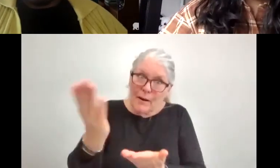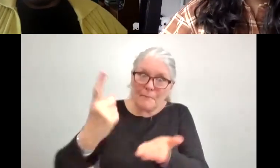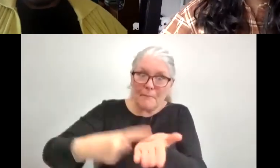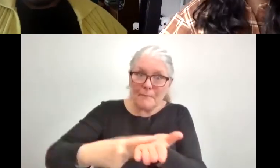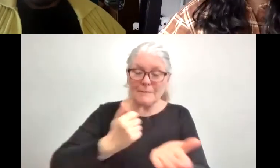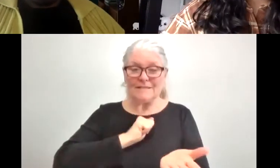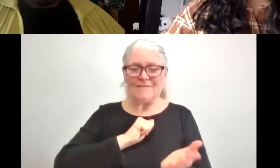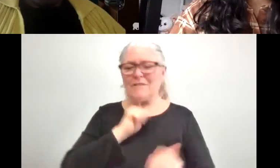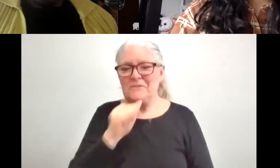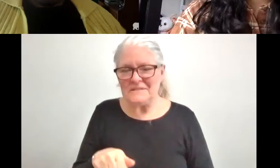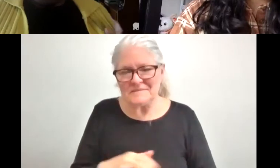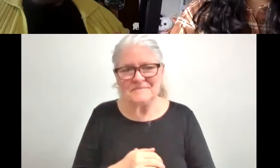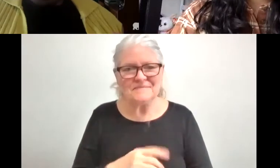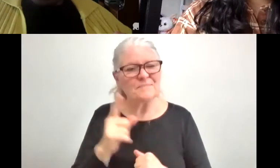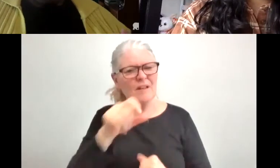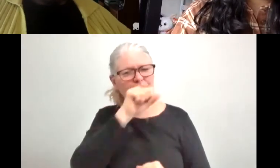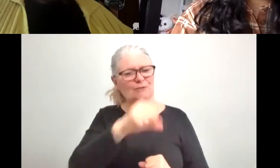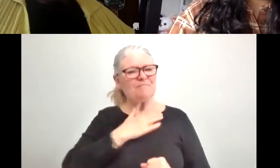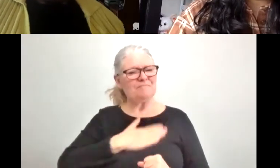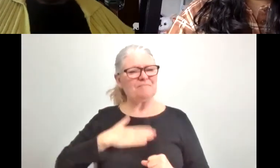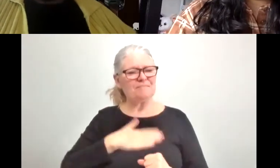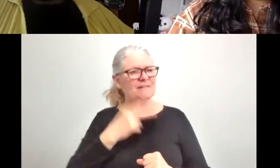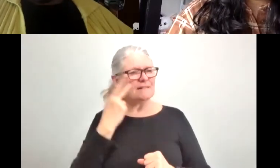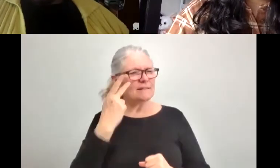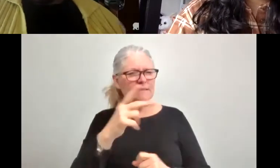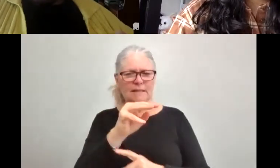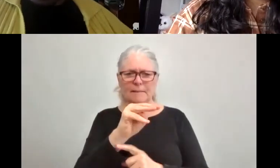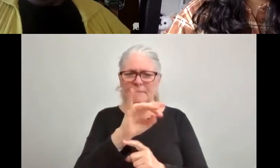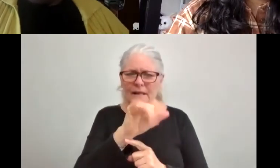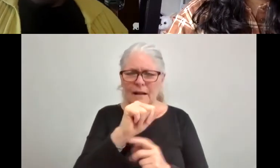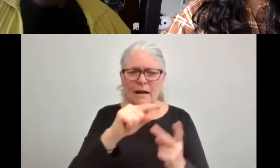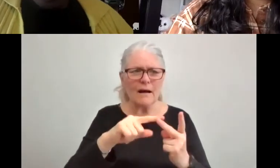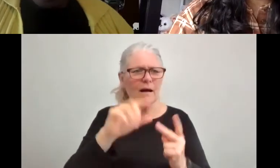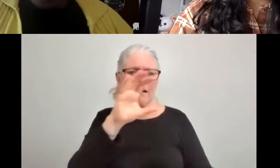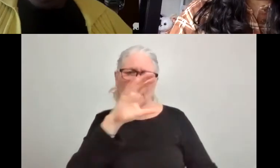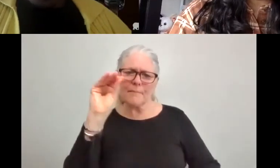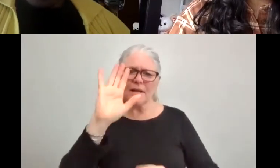So that type of stuff and seeing how that plays out in media and branding and companies and stuff like that.